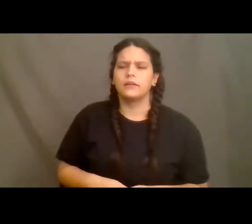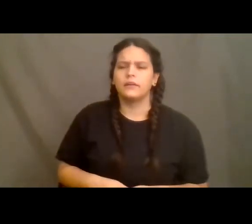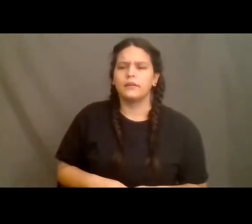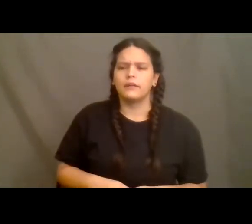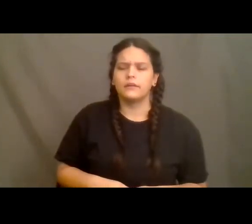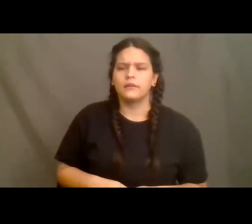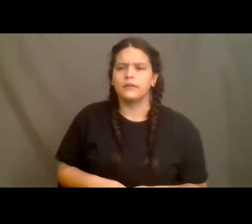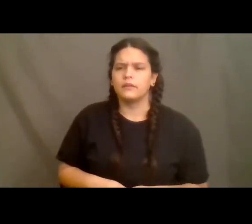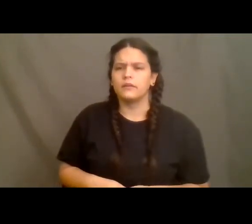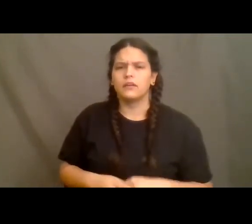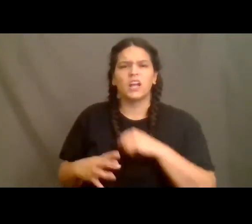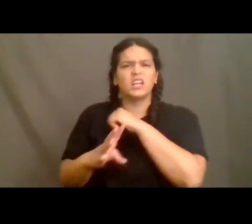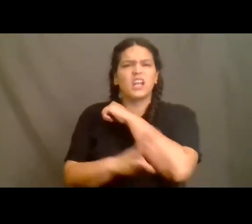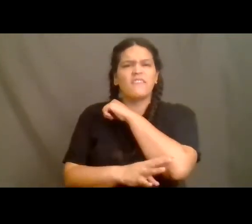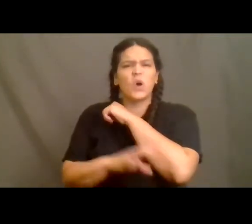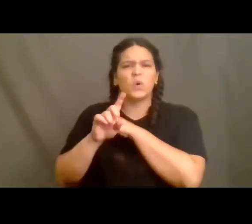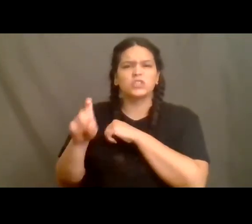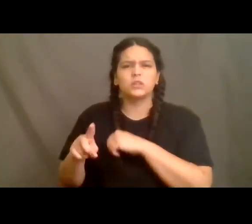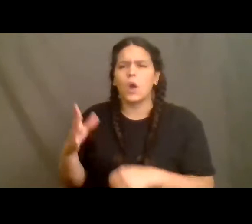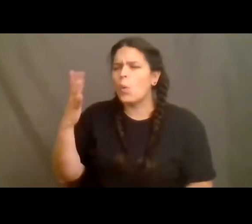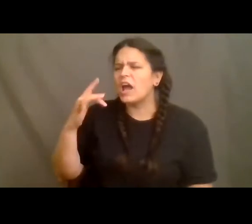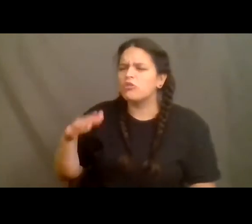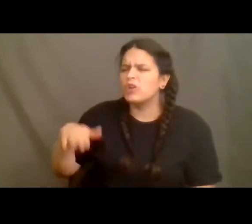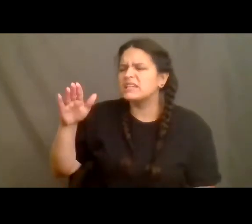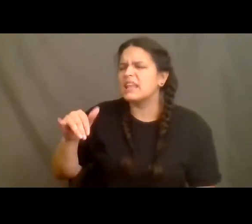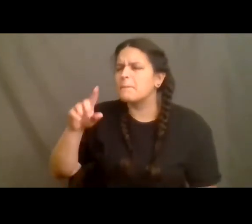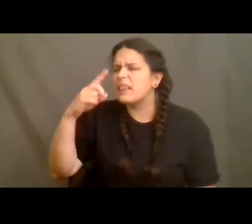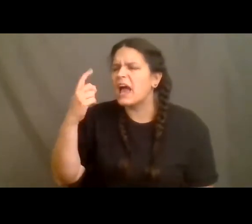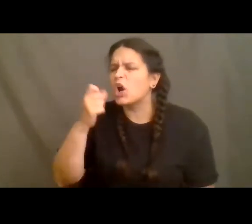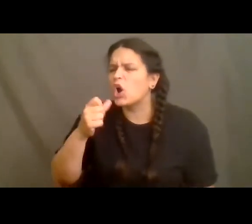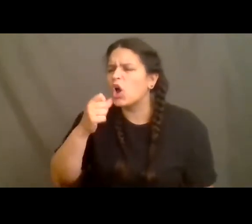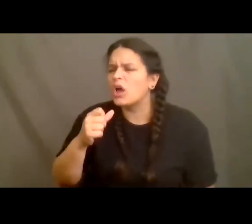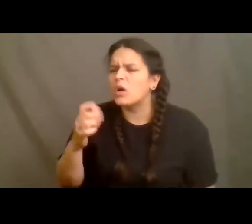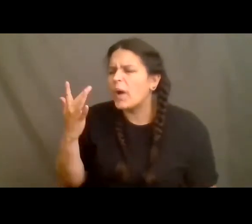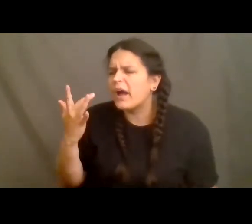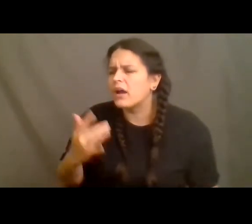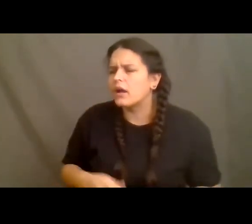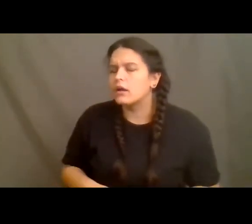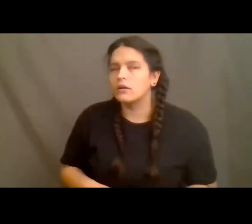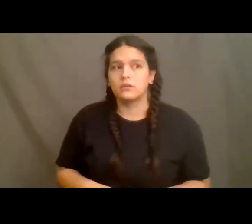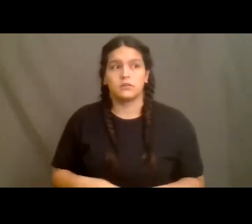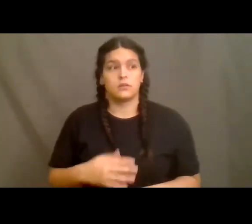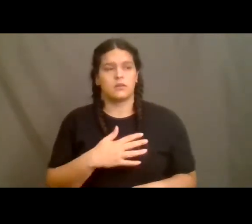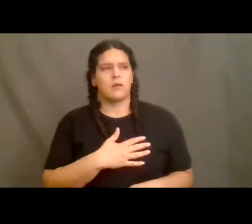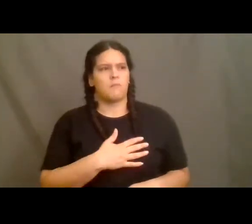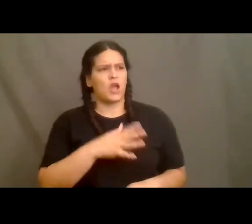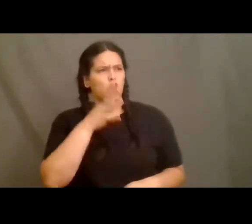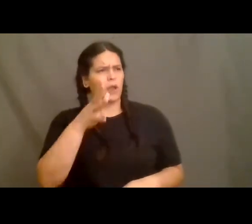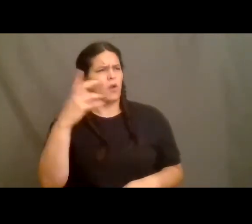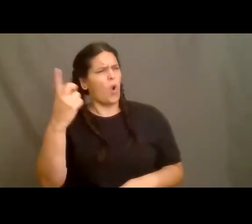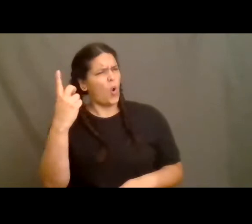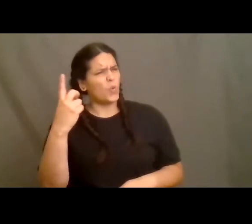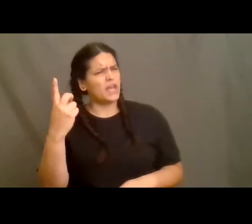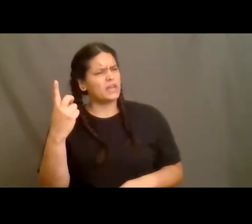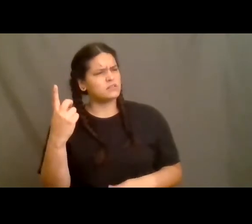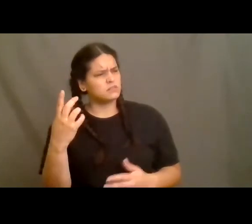you know, basically asking her, why are you raising that little black girl? And my grandmother always brought back to